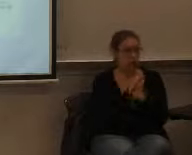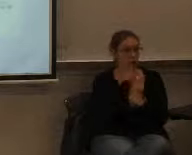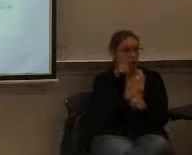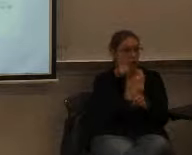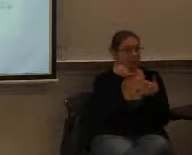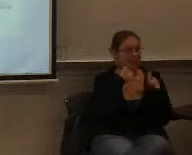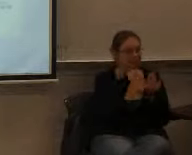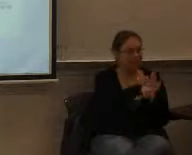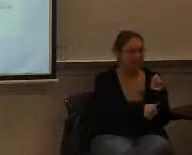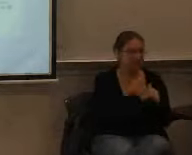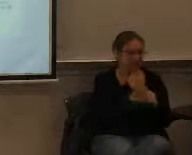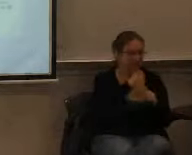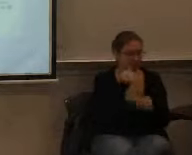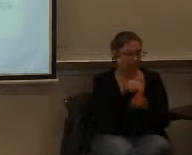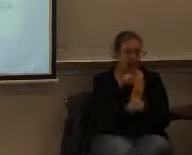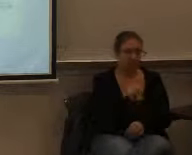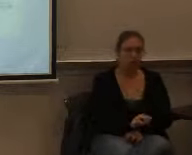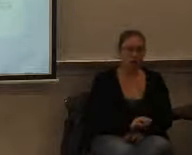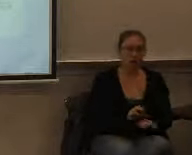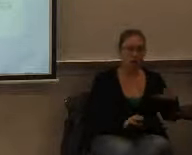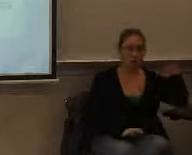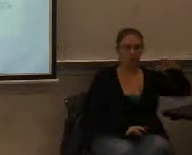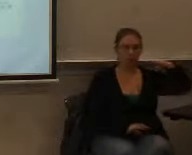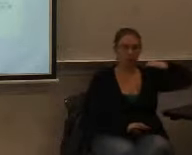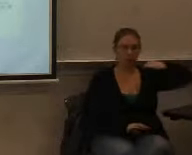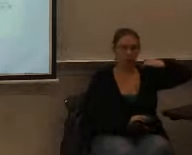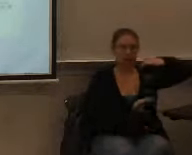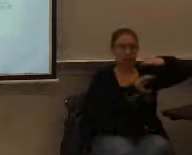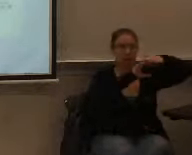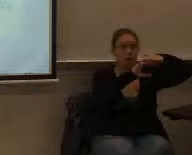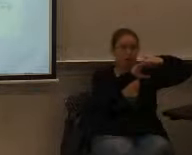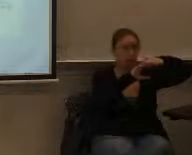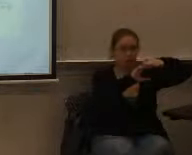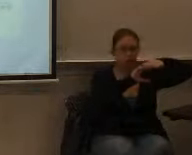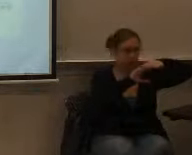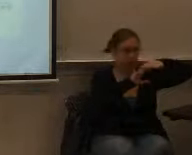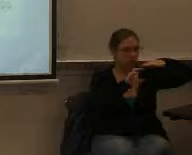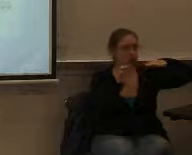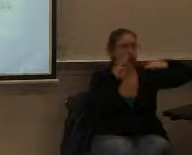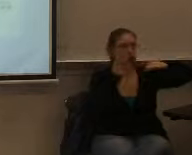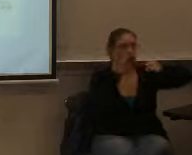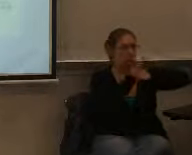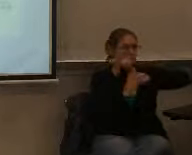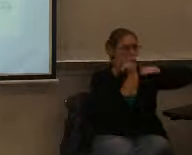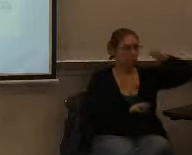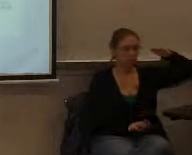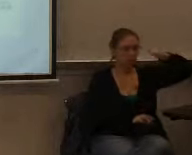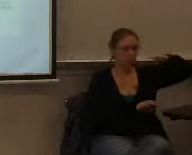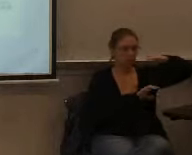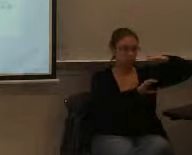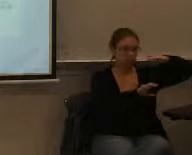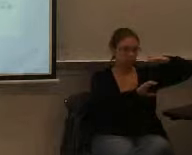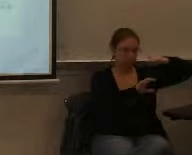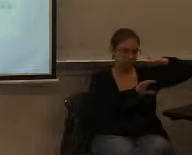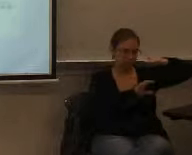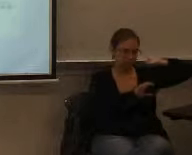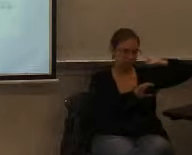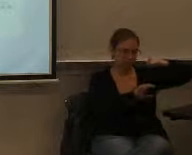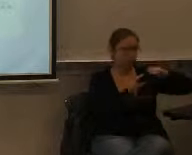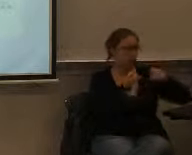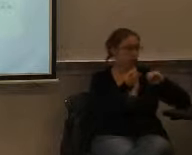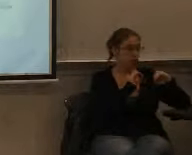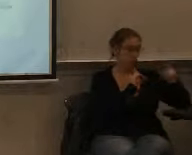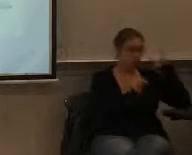stay down deeper and not come all the way up, but during the new moon they come all the way up to the surface. So it's a fairly